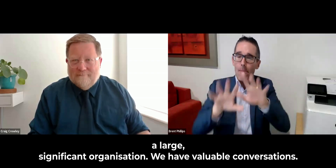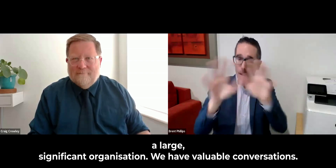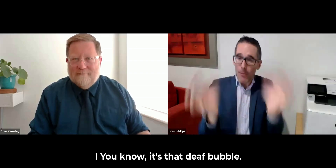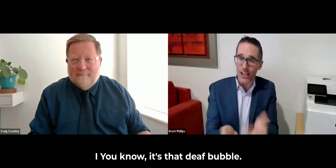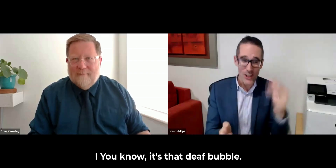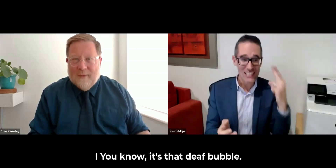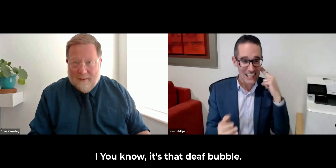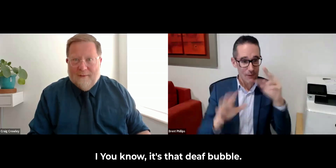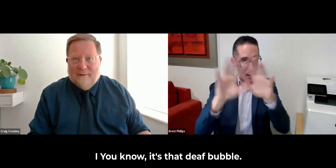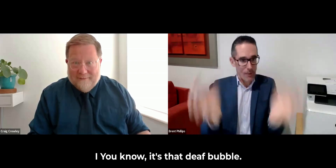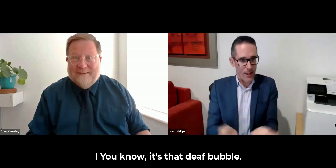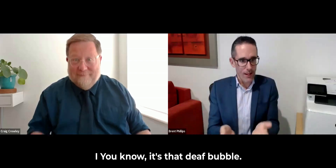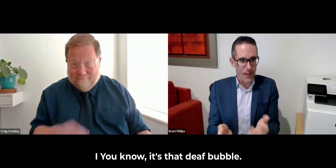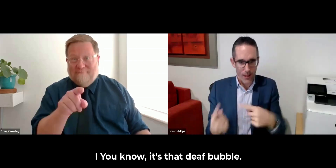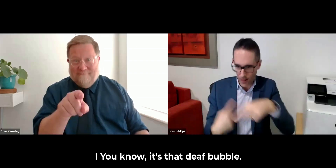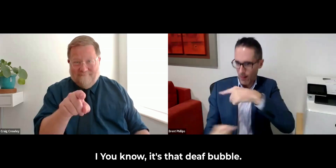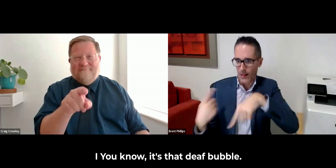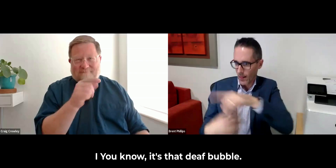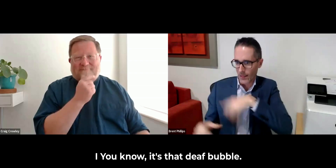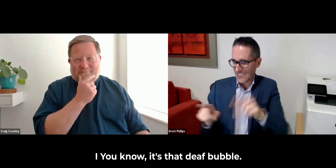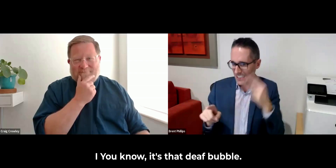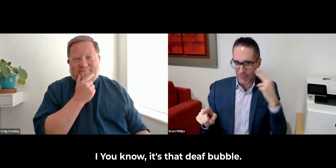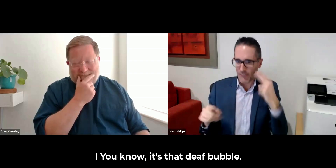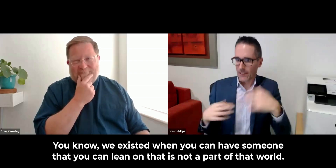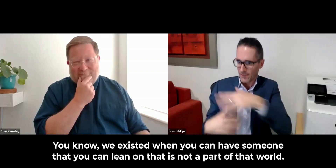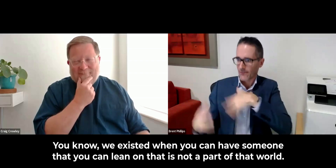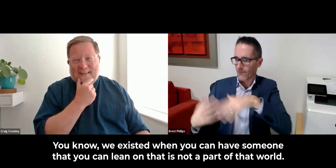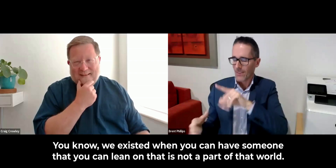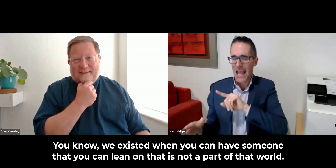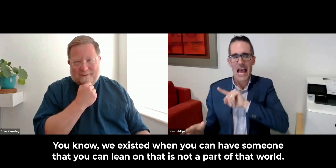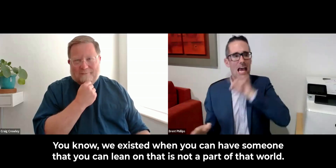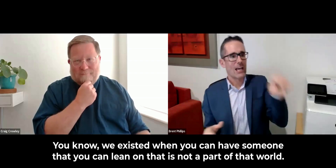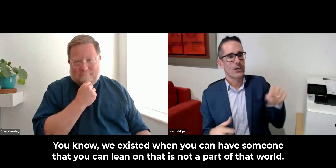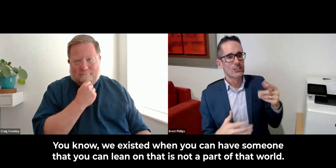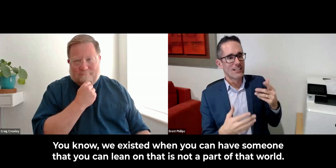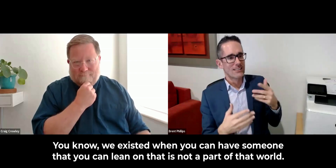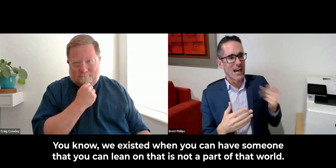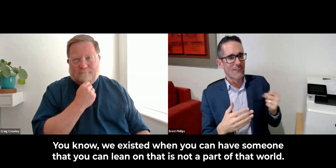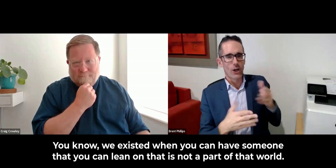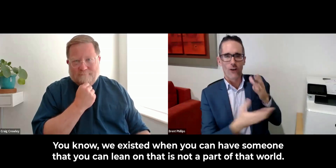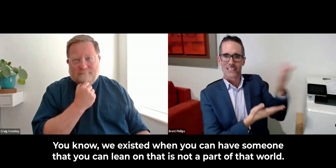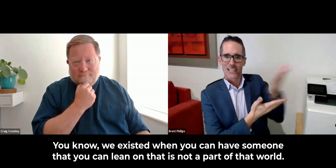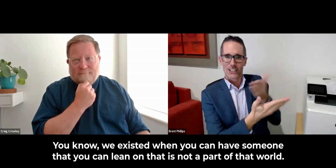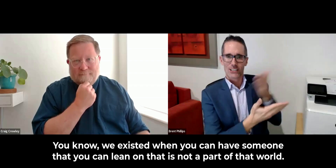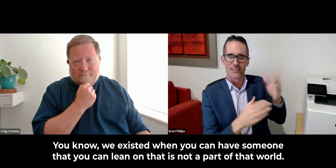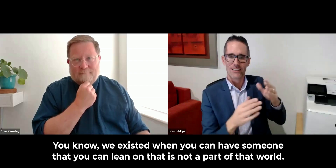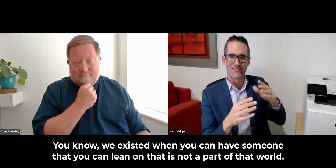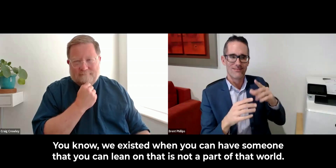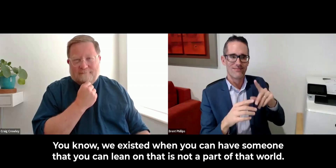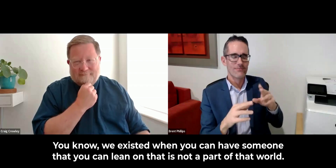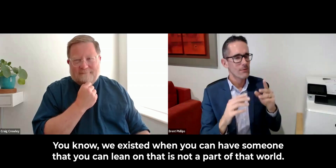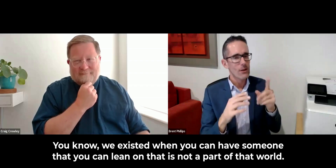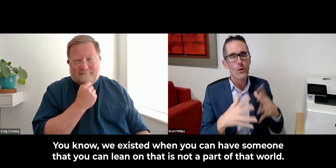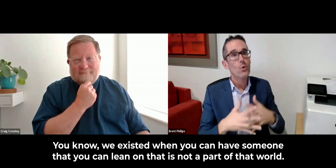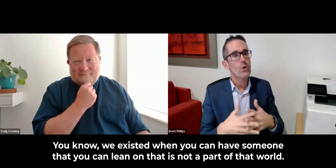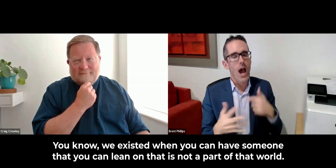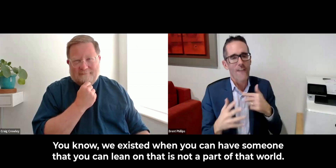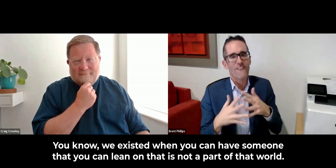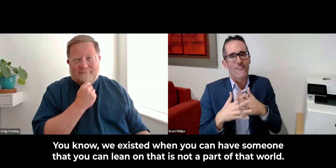conversations. It's that deaf bubble. We exist in, when you can have someone that you can